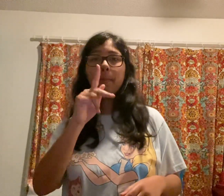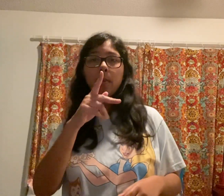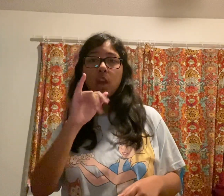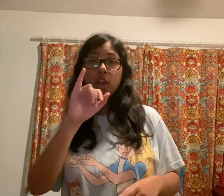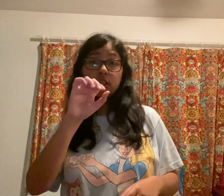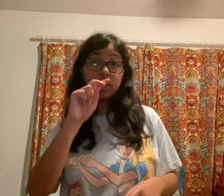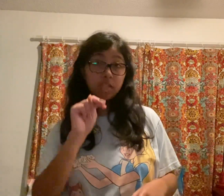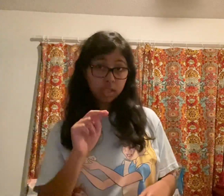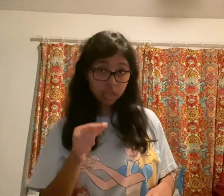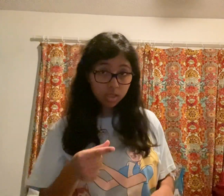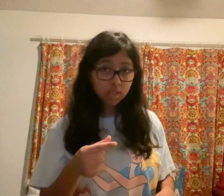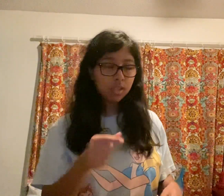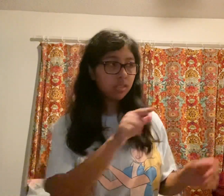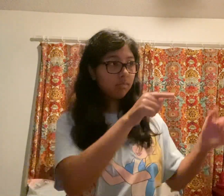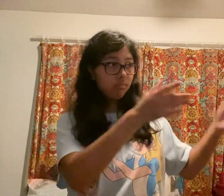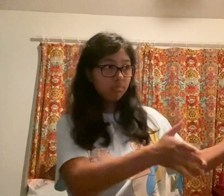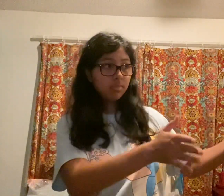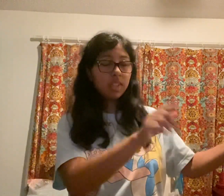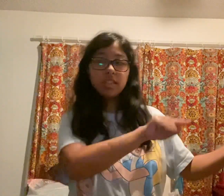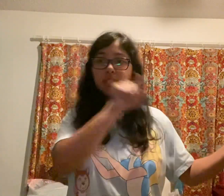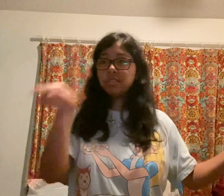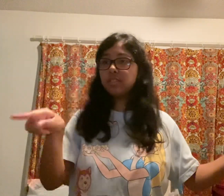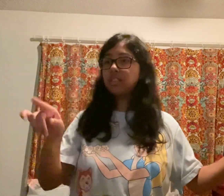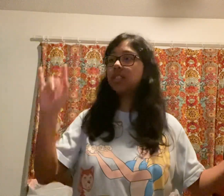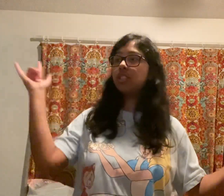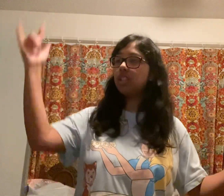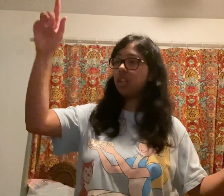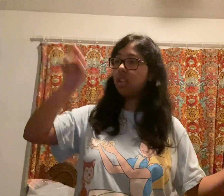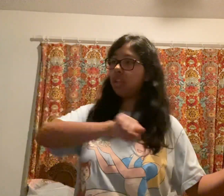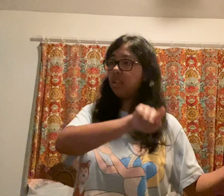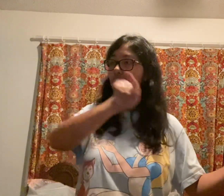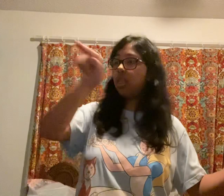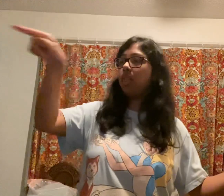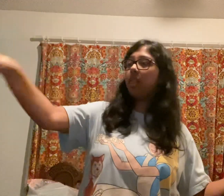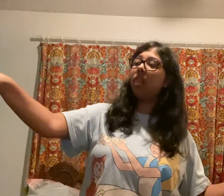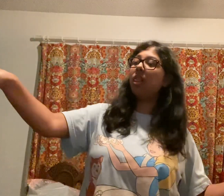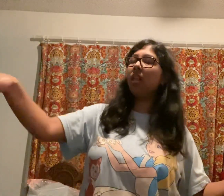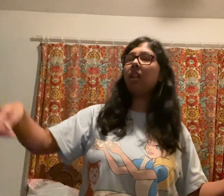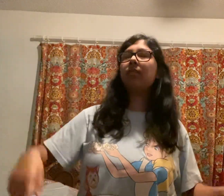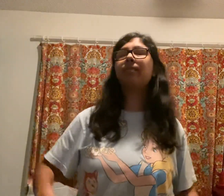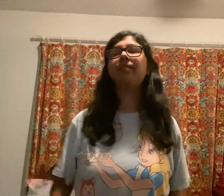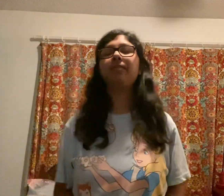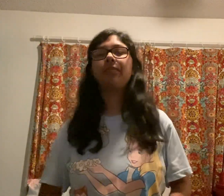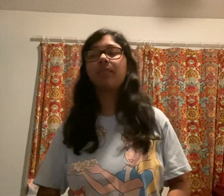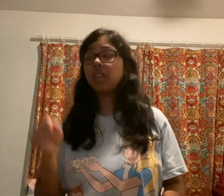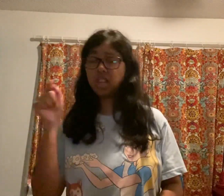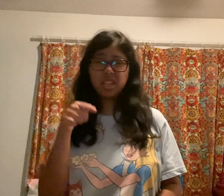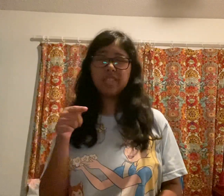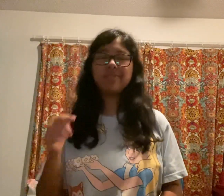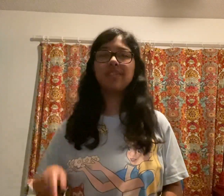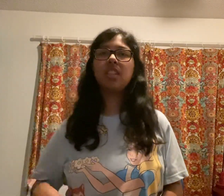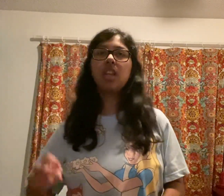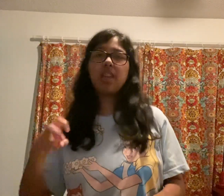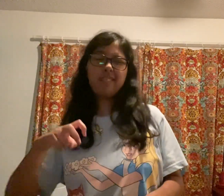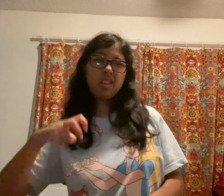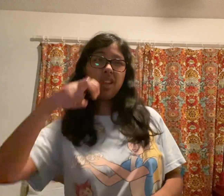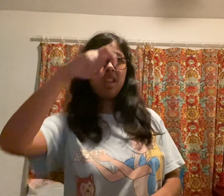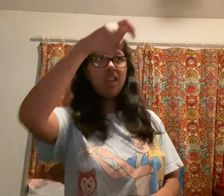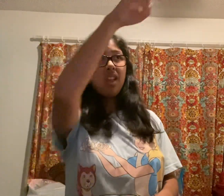what is involved there. As you weave back and forth through the line, you finally arrive at the security checkpoint where your bags, purses, and